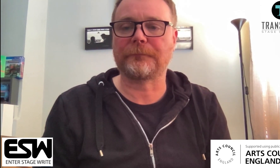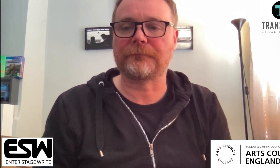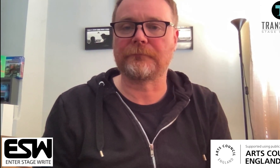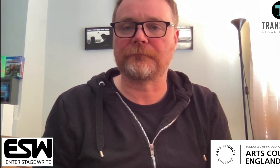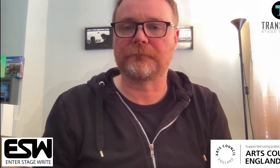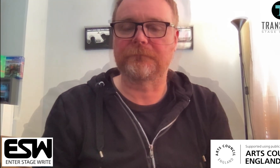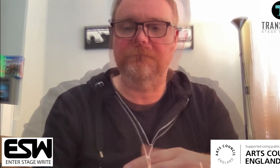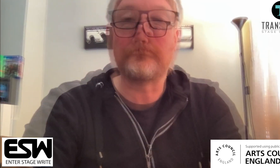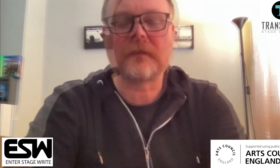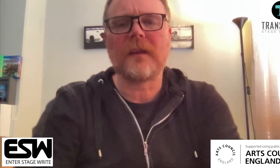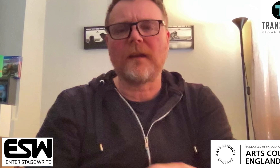budget.